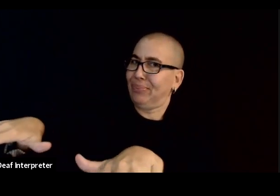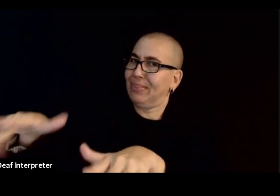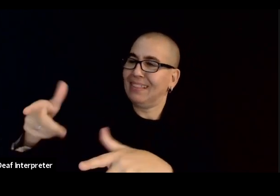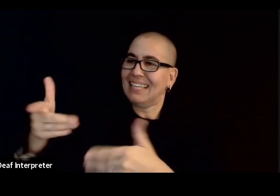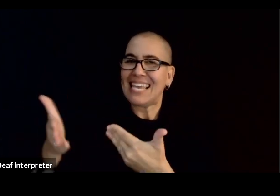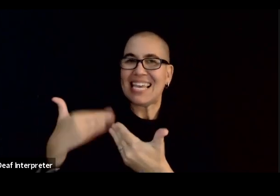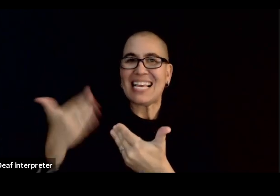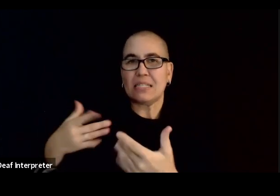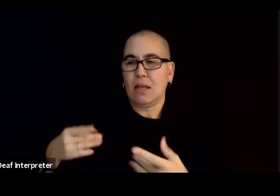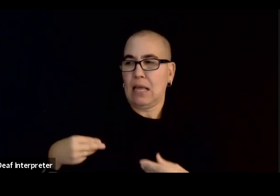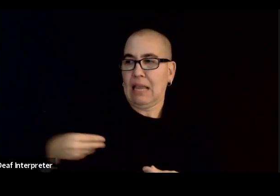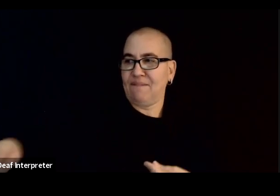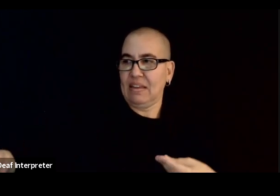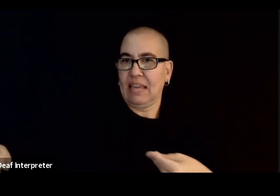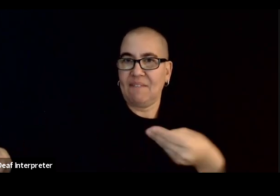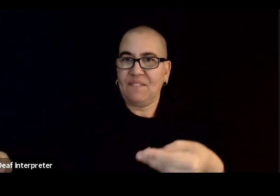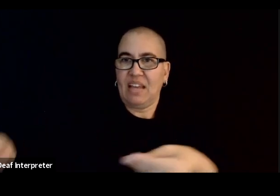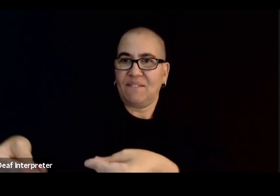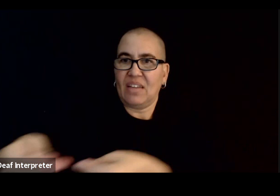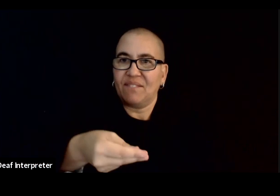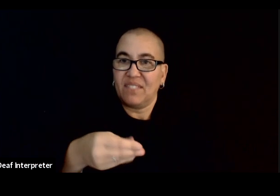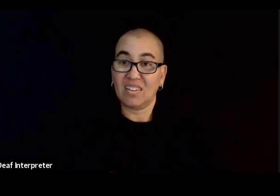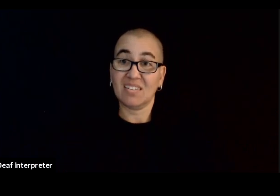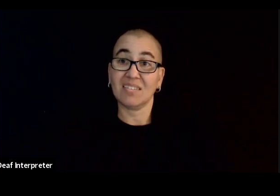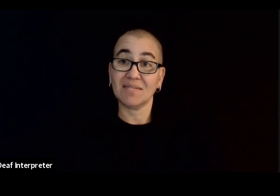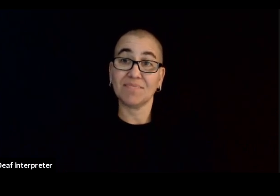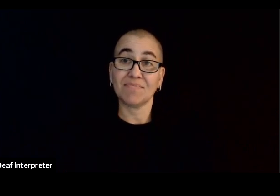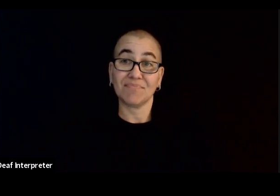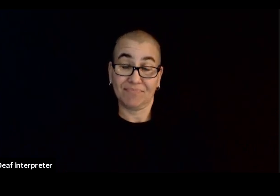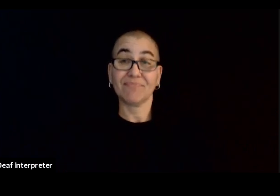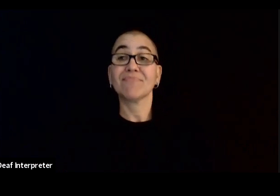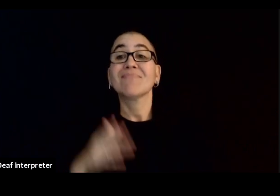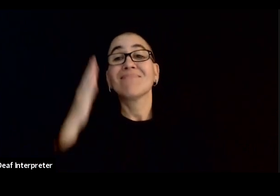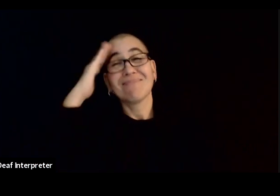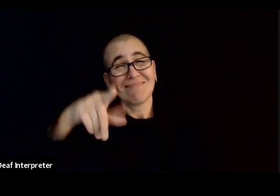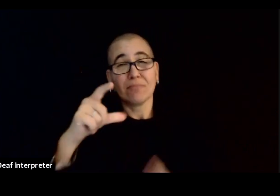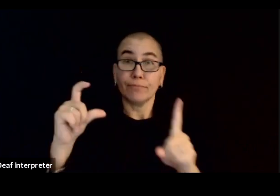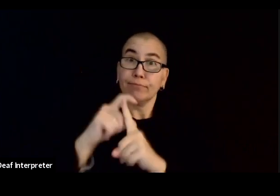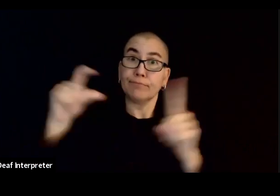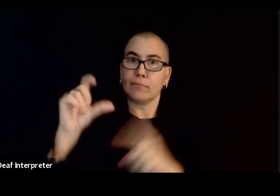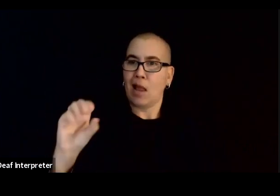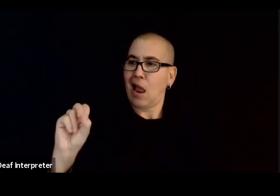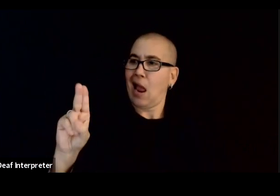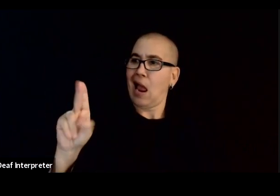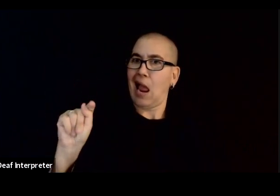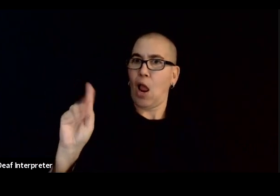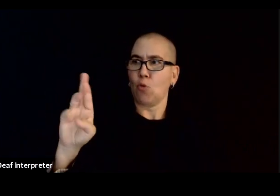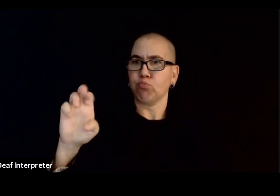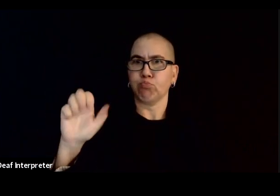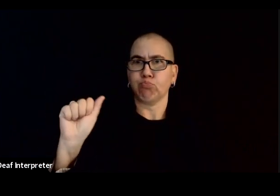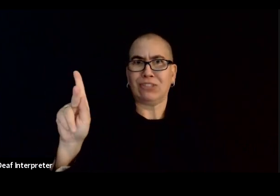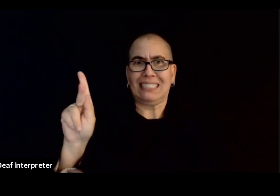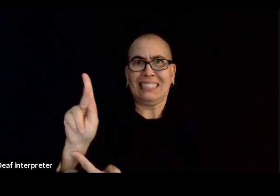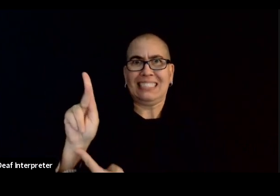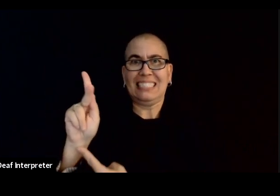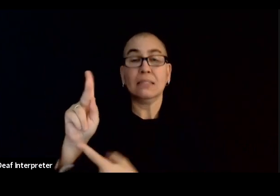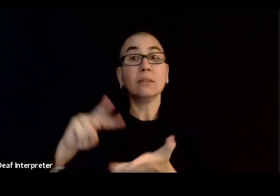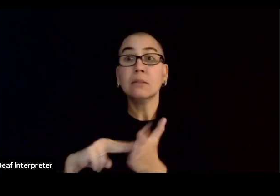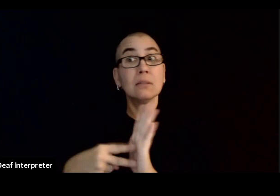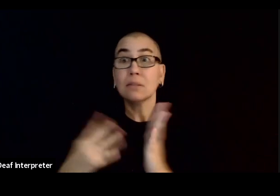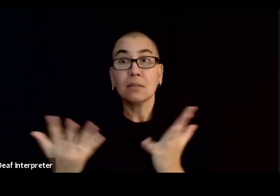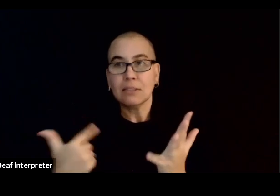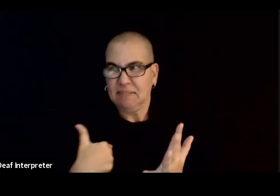an outbreak. And what we mean by that is we release the names to the media. There are